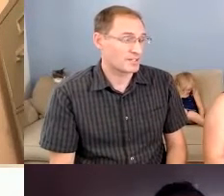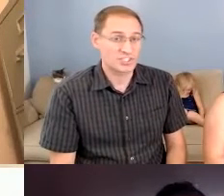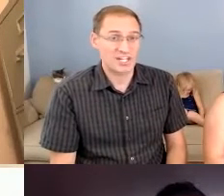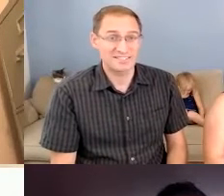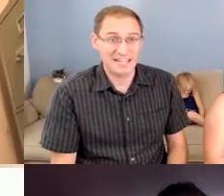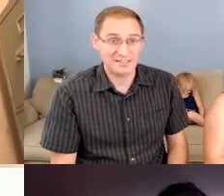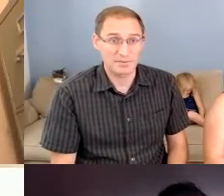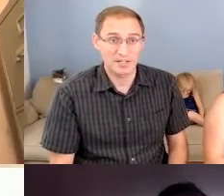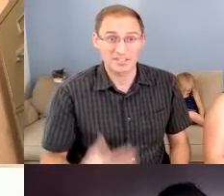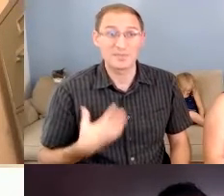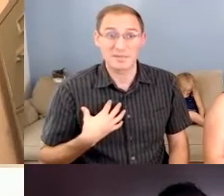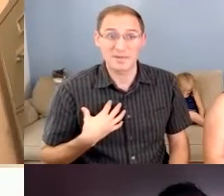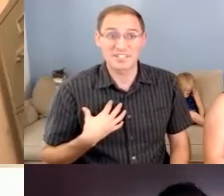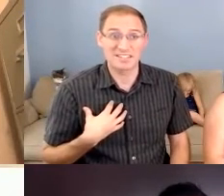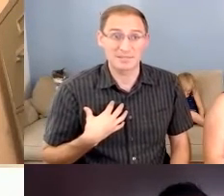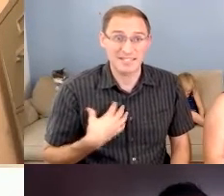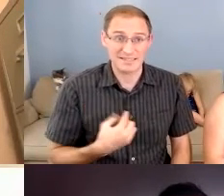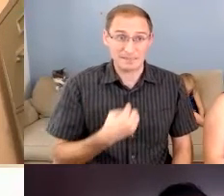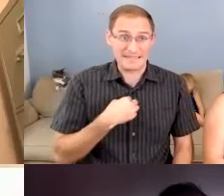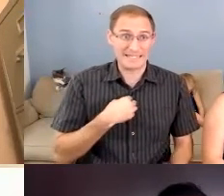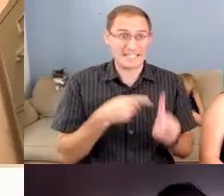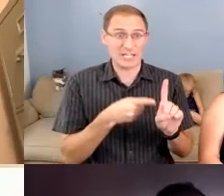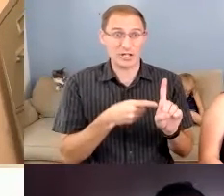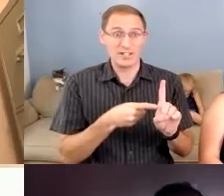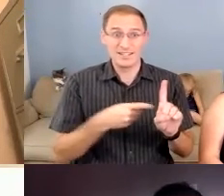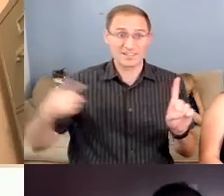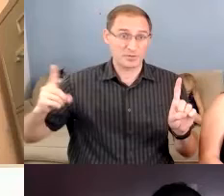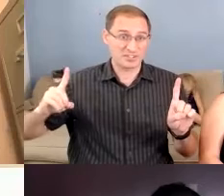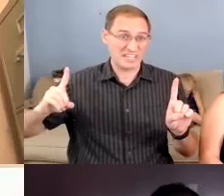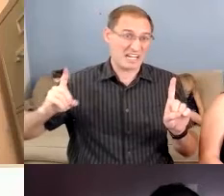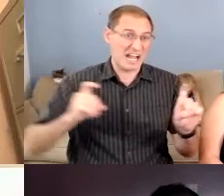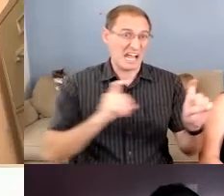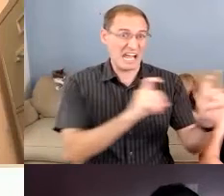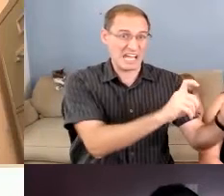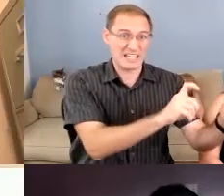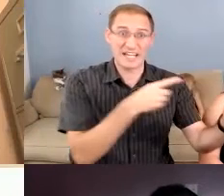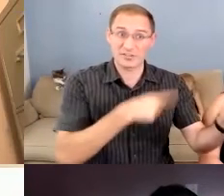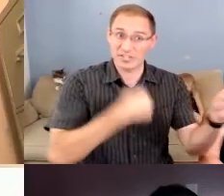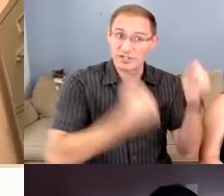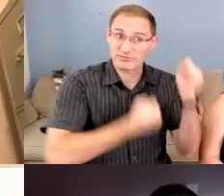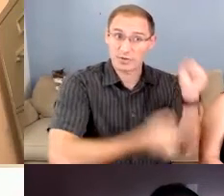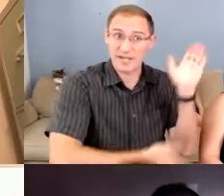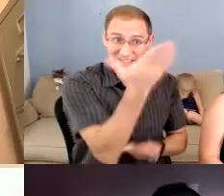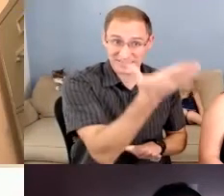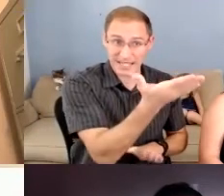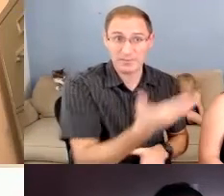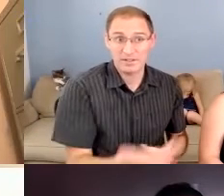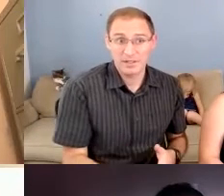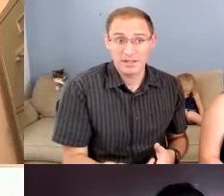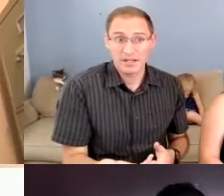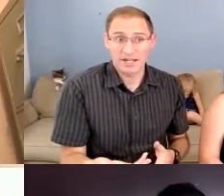I'm trying to chase down somebody, or somebody's maybe chasing me, it's like me here, this person like, and I was like trying to run away and